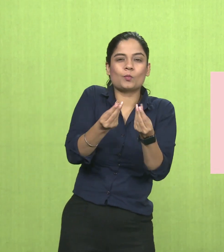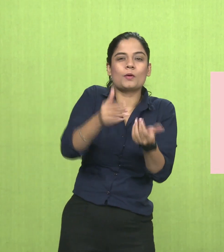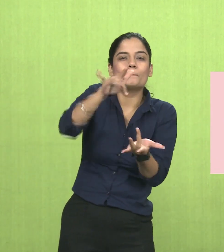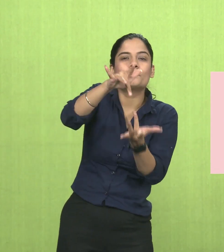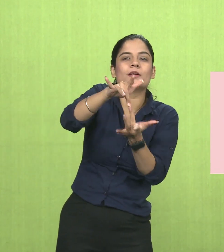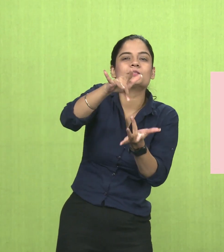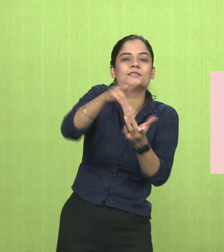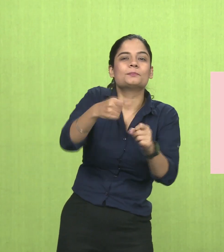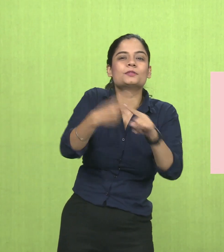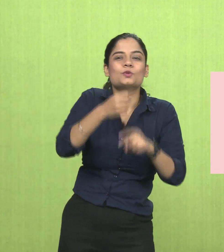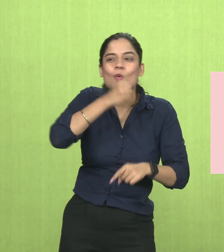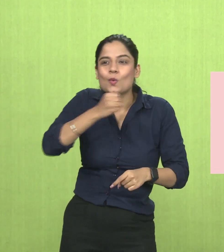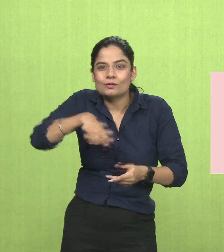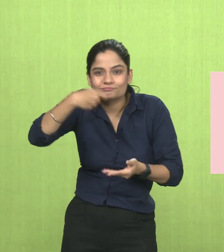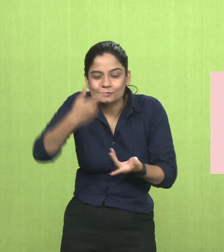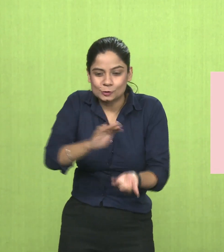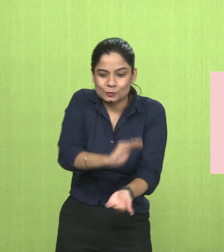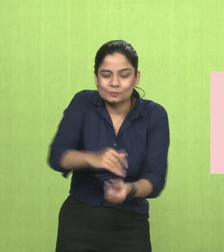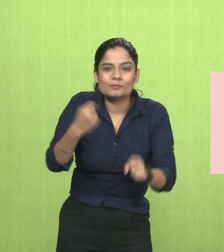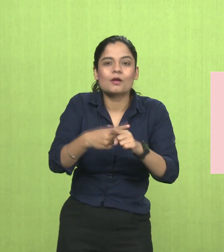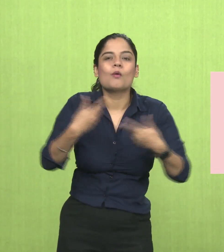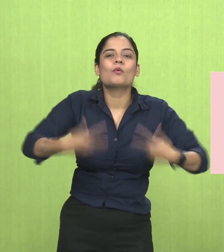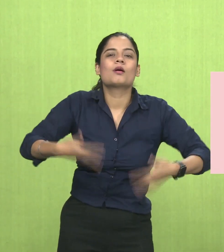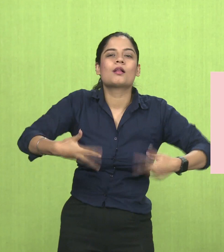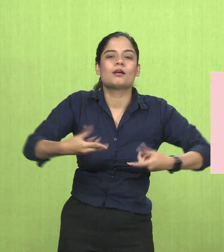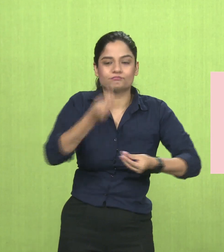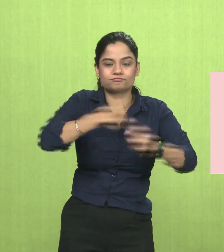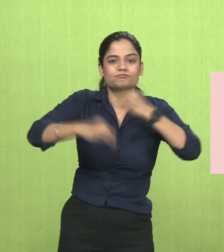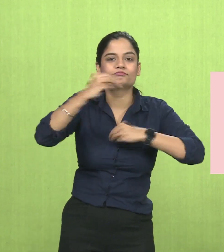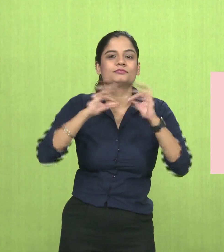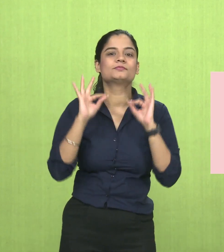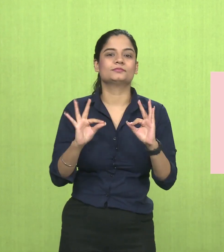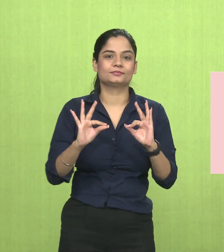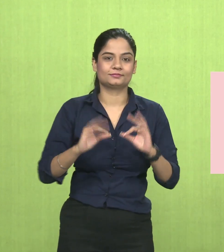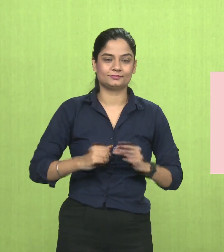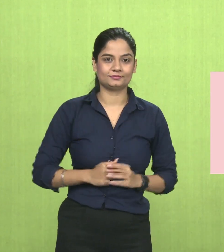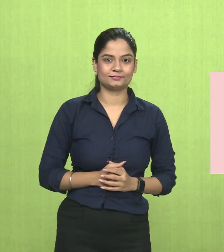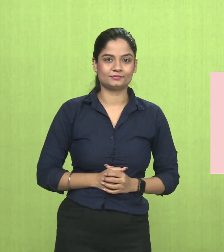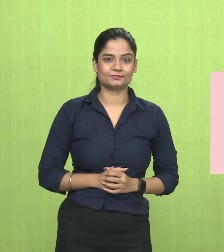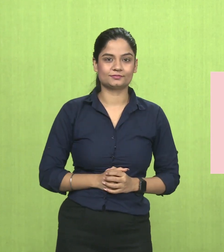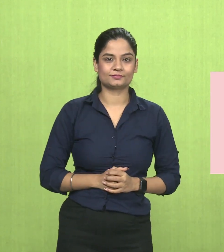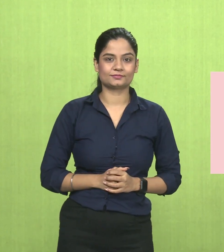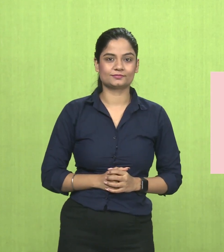So, diet consistency, which is easier for older people to eat, like milk, juices, coconut water,